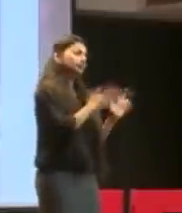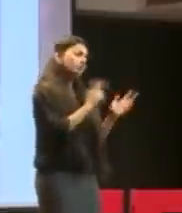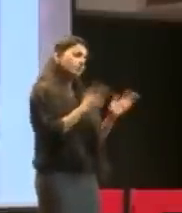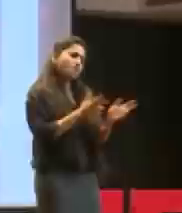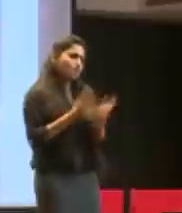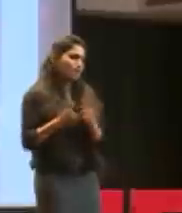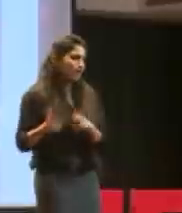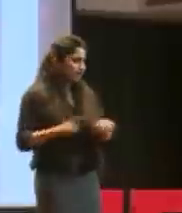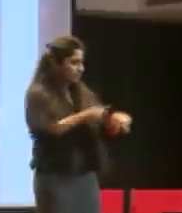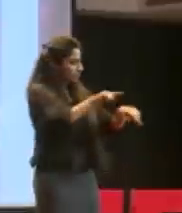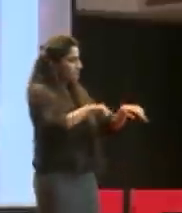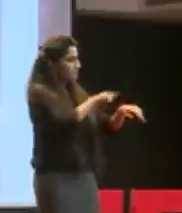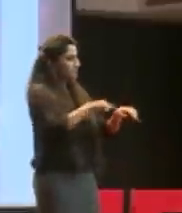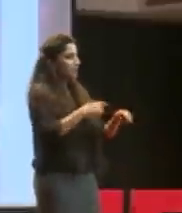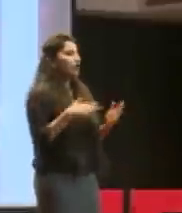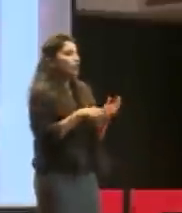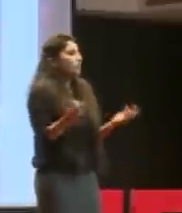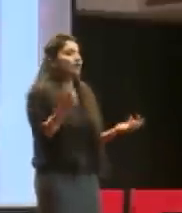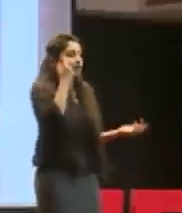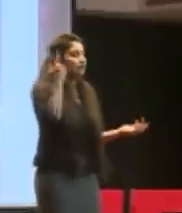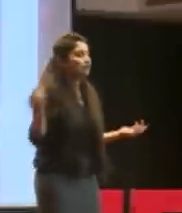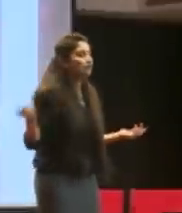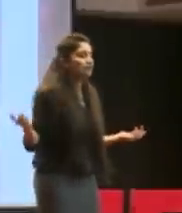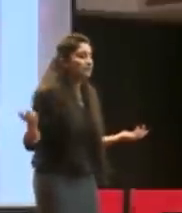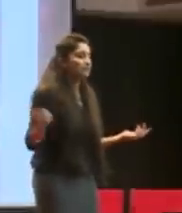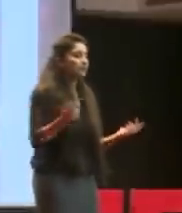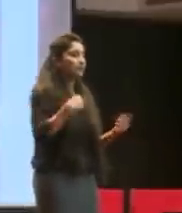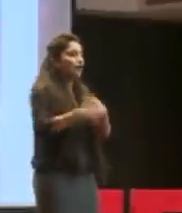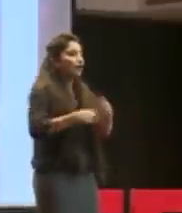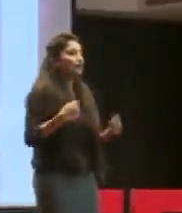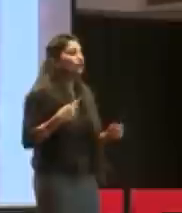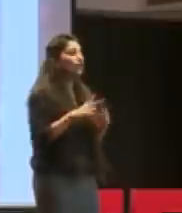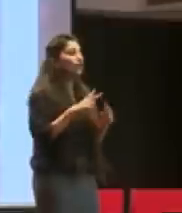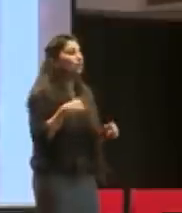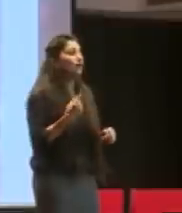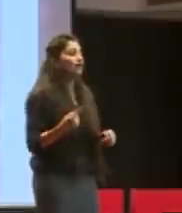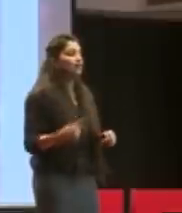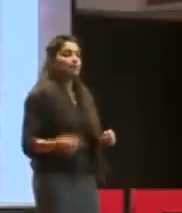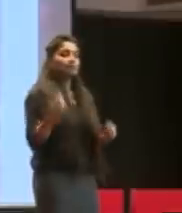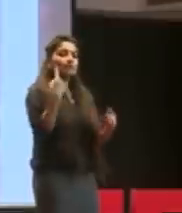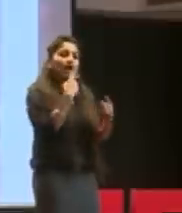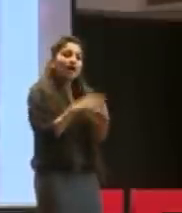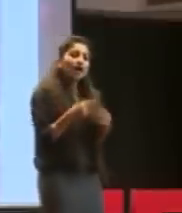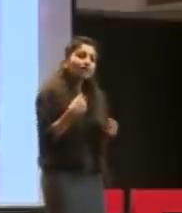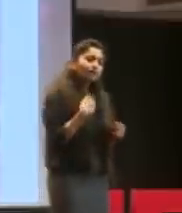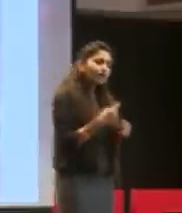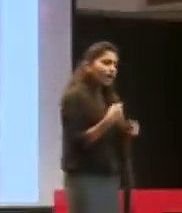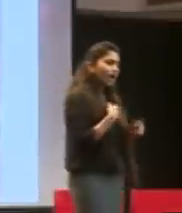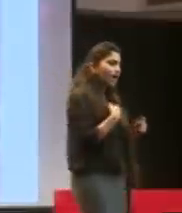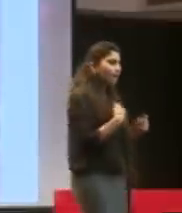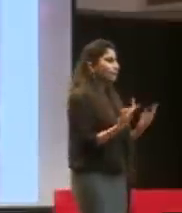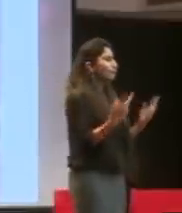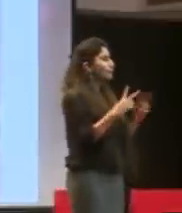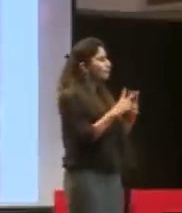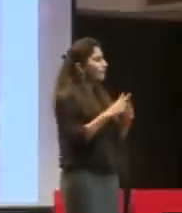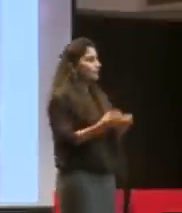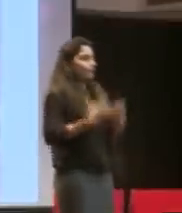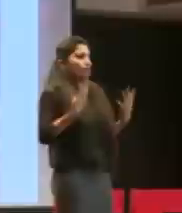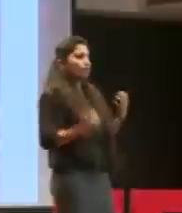for hours and nobody would ever figure out that what we were talking. I became fond of cars and